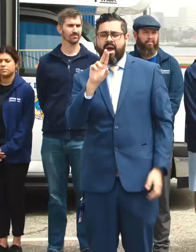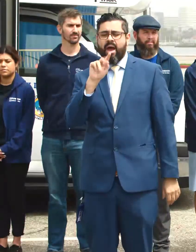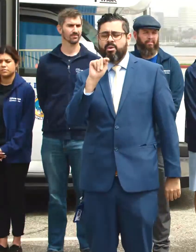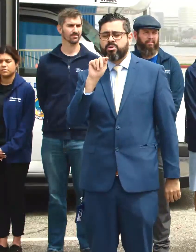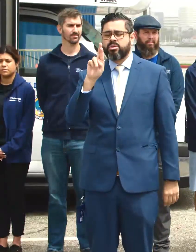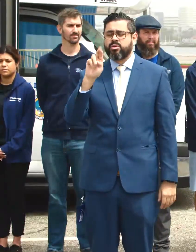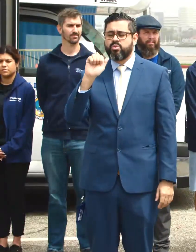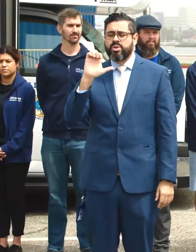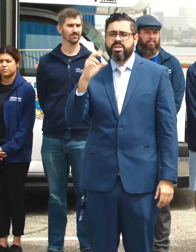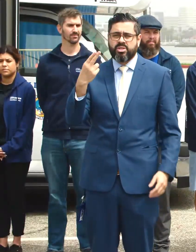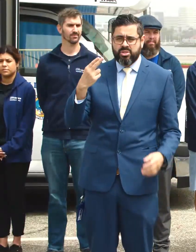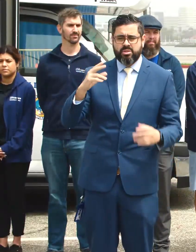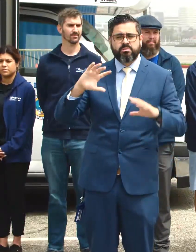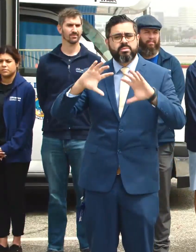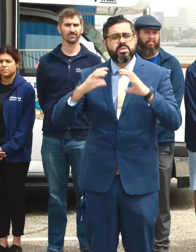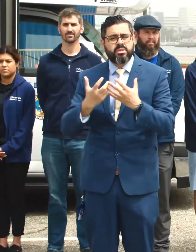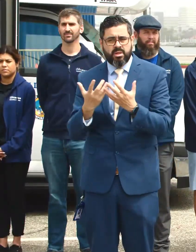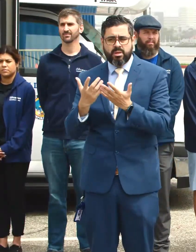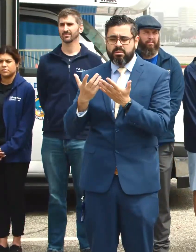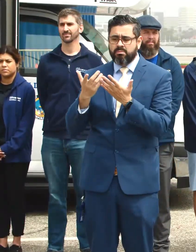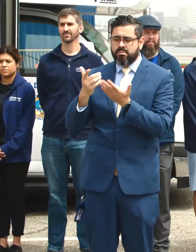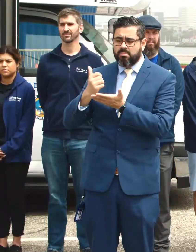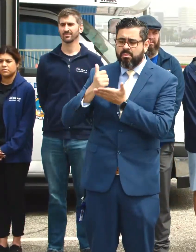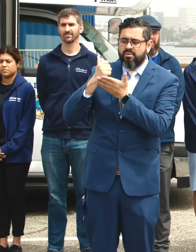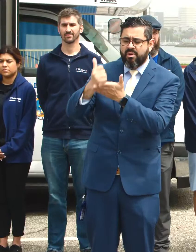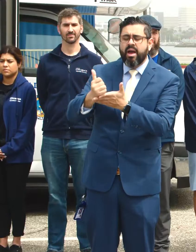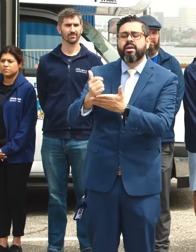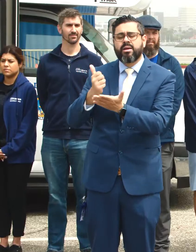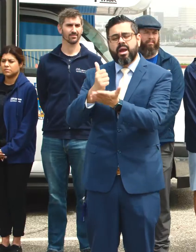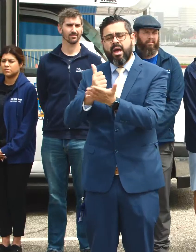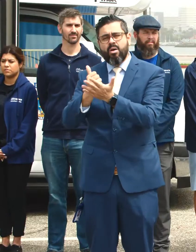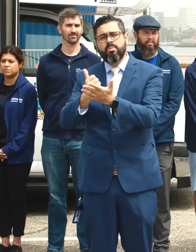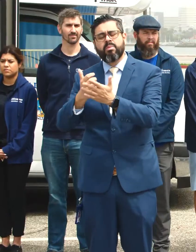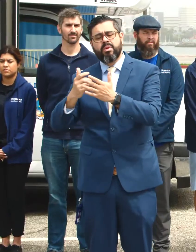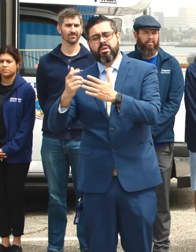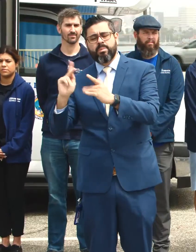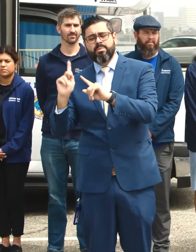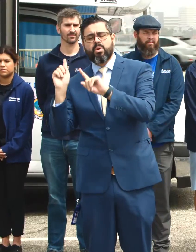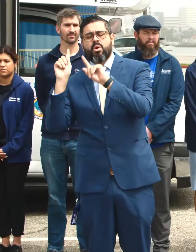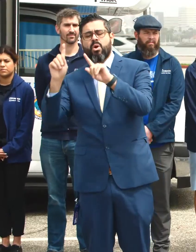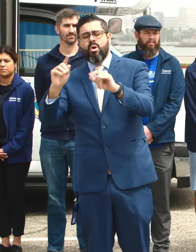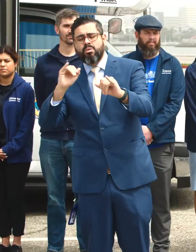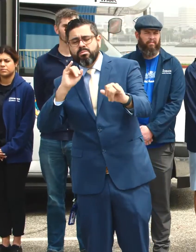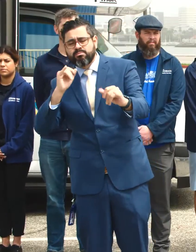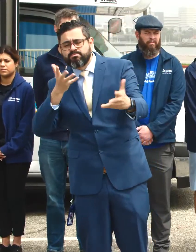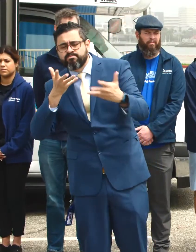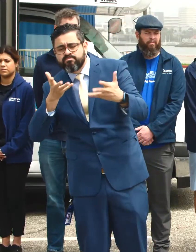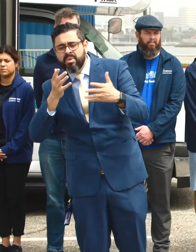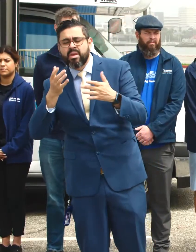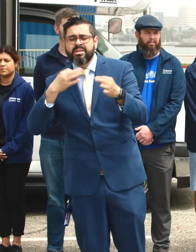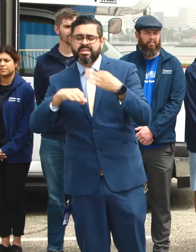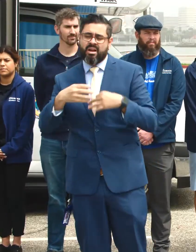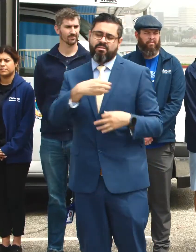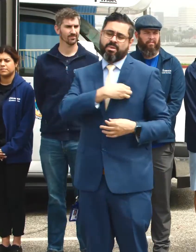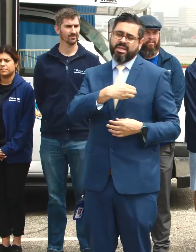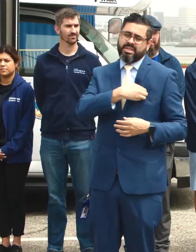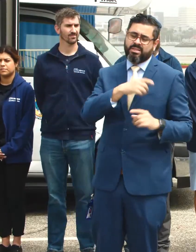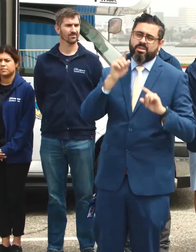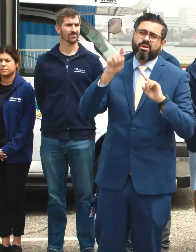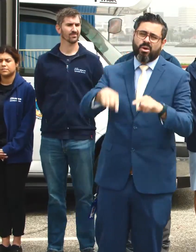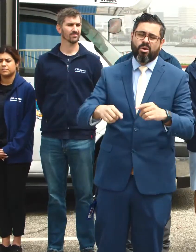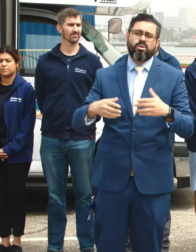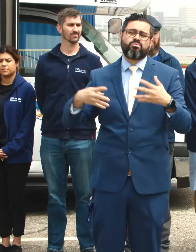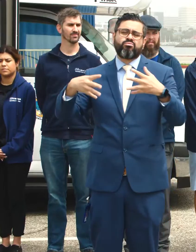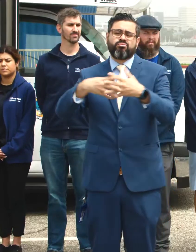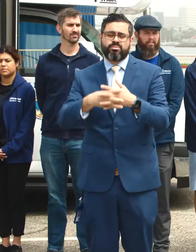extended hours, providing alternative crisis to certain calls for services related to people experiencing homelessness. The police department's quality of life